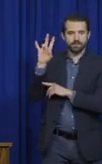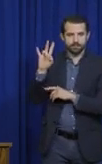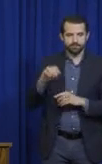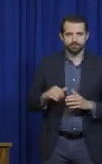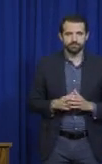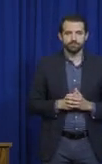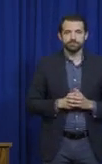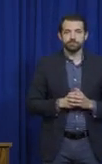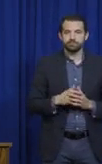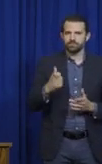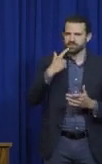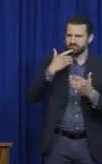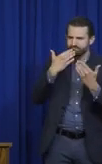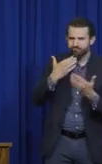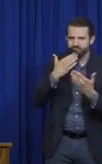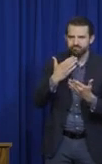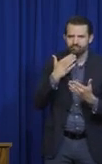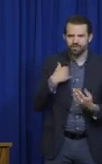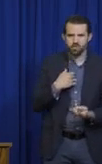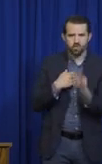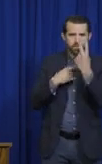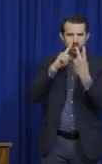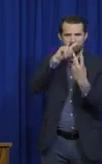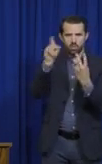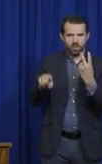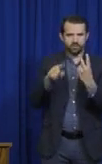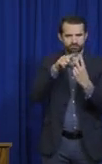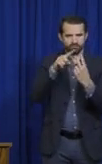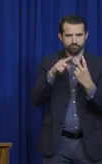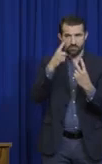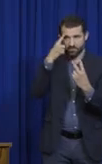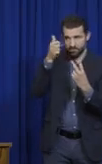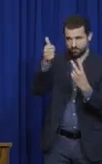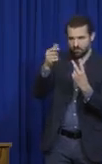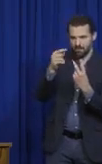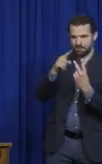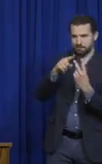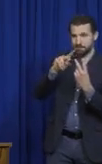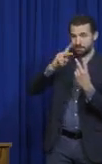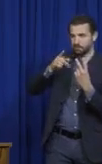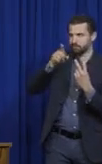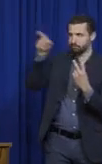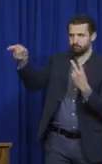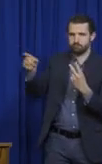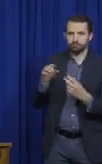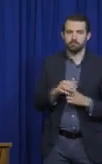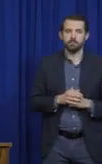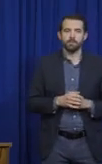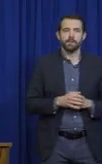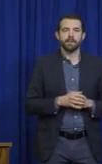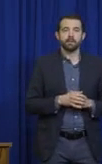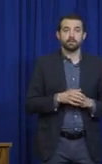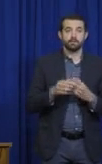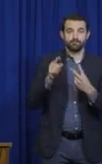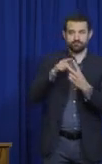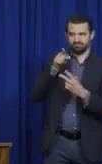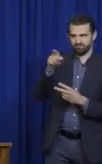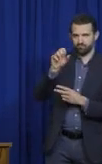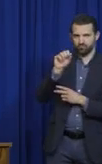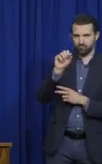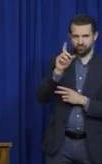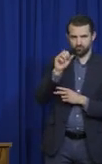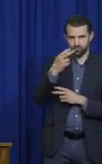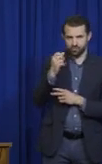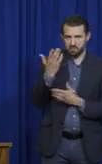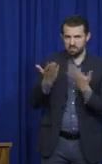Shah. Thank you. I have two questions, one for yourself and one for Commissioner Fortman. And the one I'm asking you may not even be for you. You